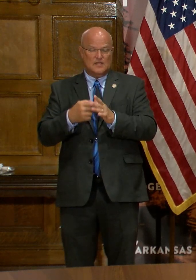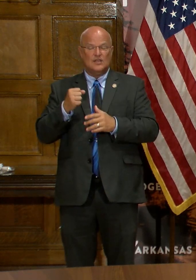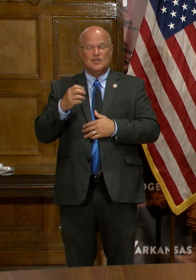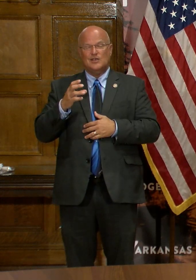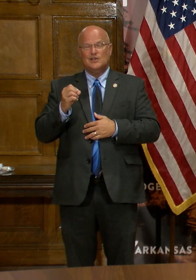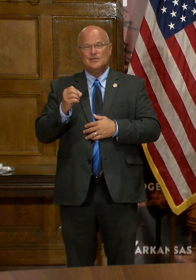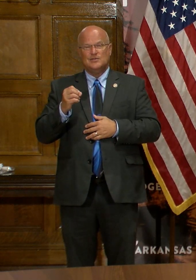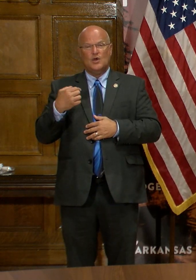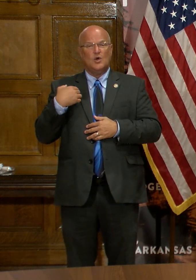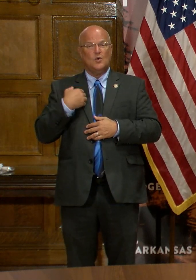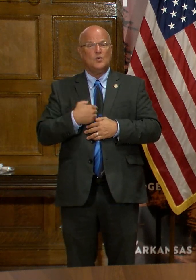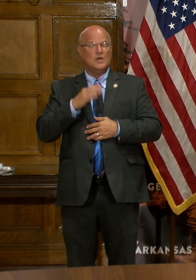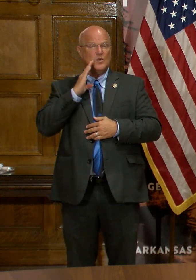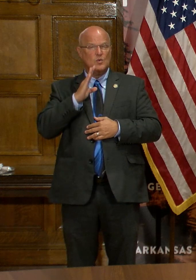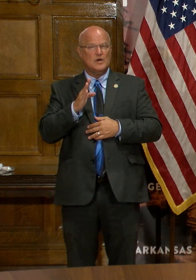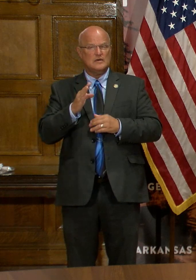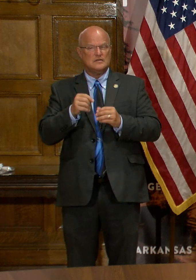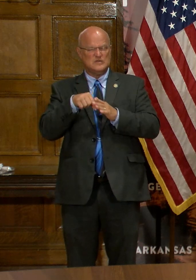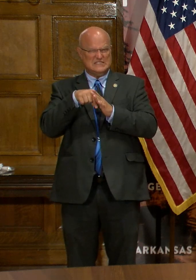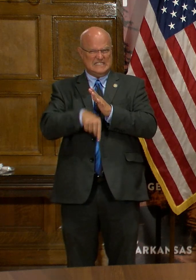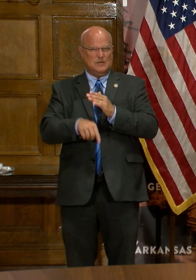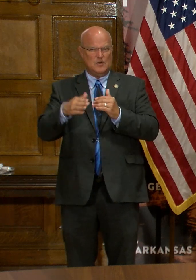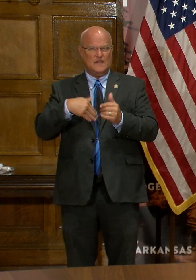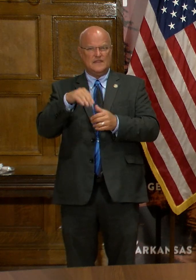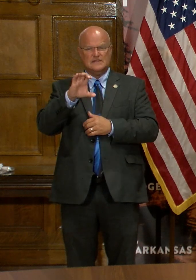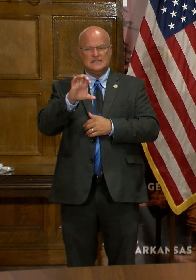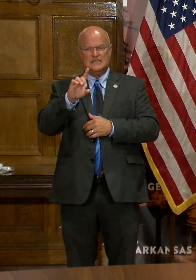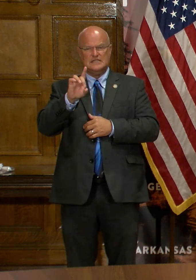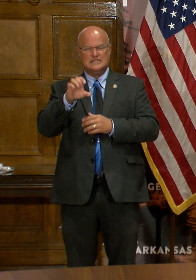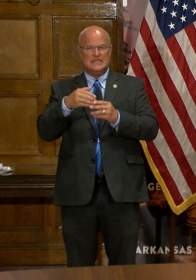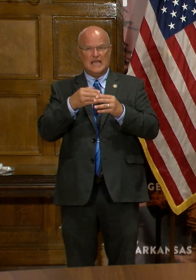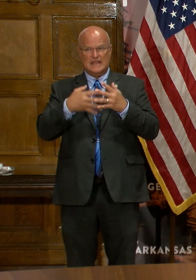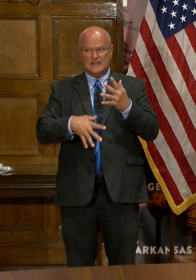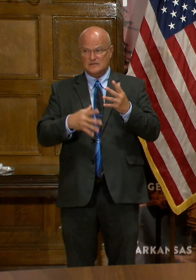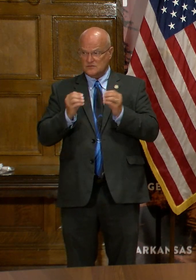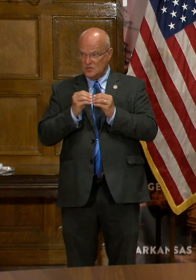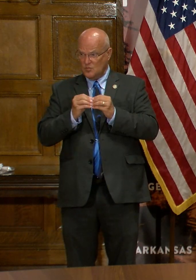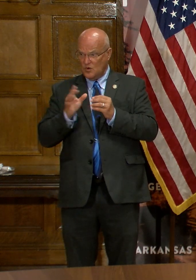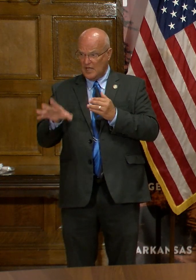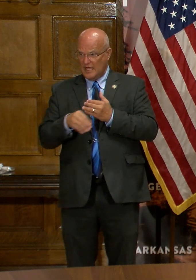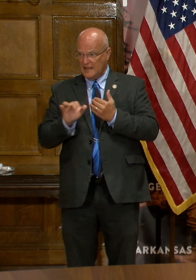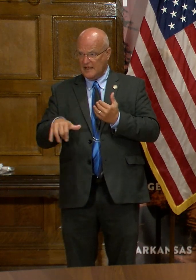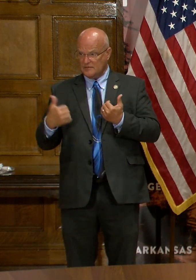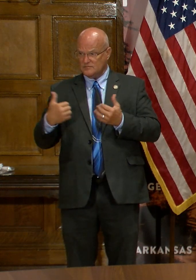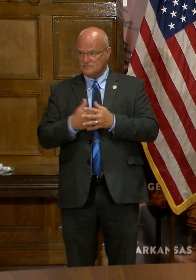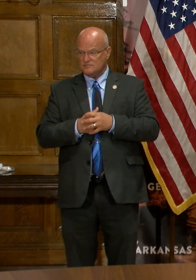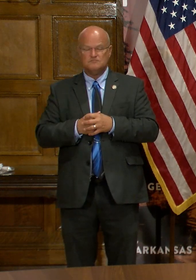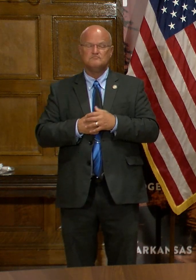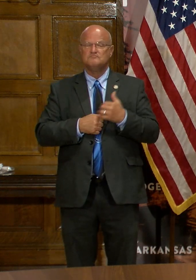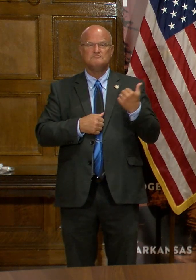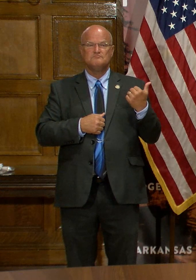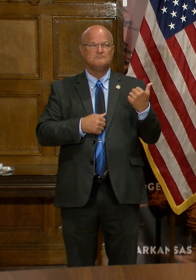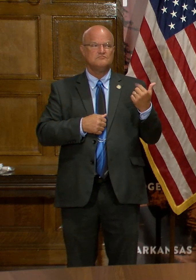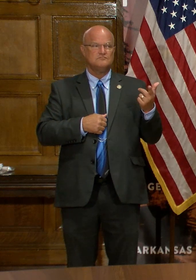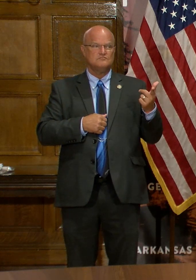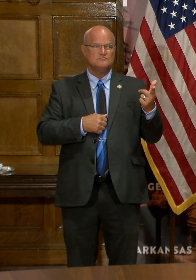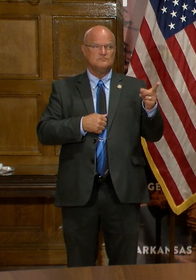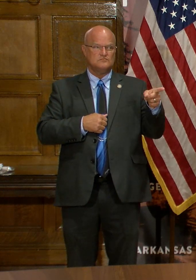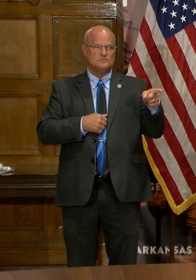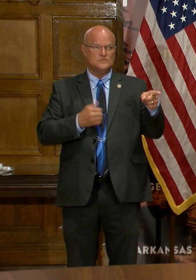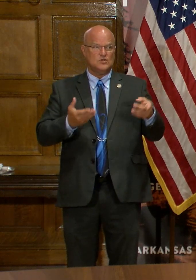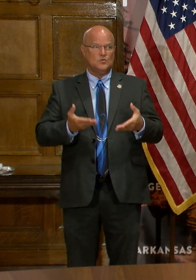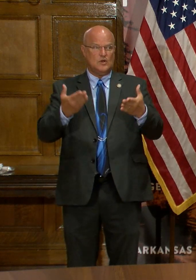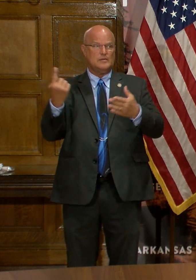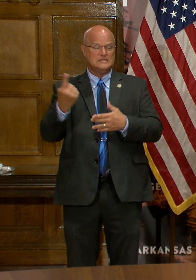so we're going to go a little bit further than that CDC guideline. Did you have anything else to add to that? Would you recommend